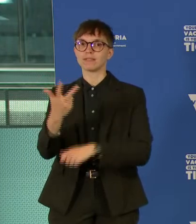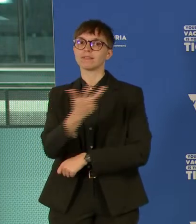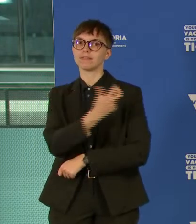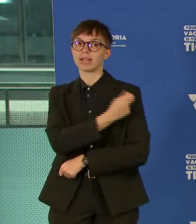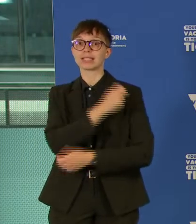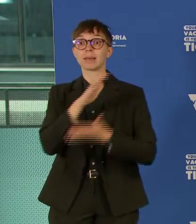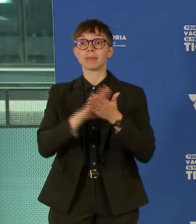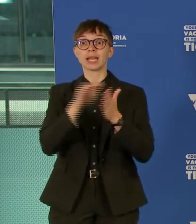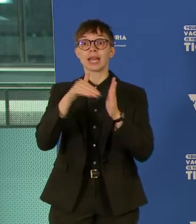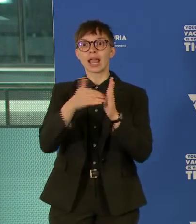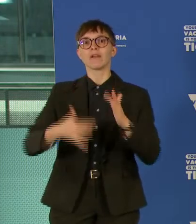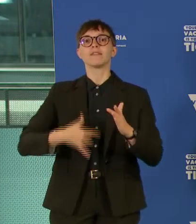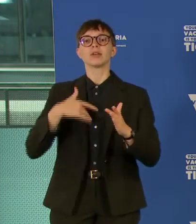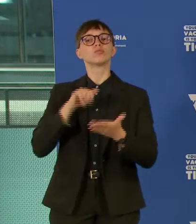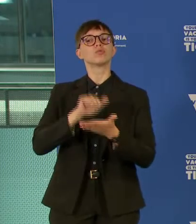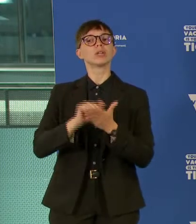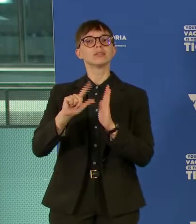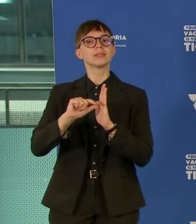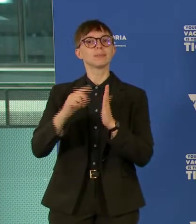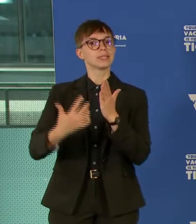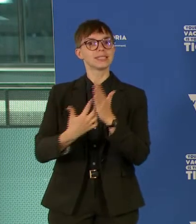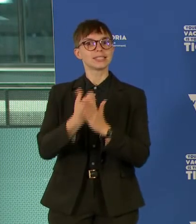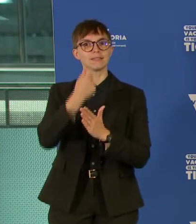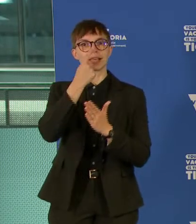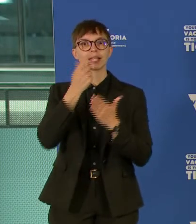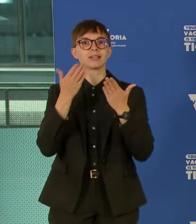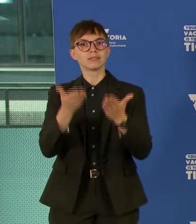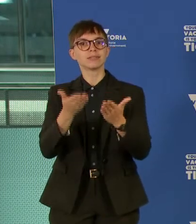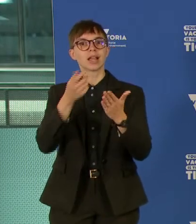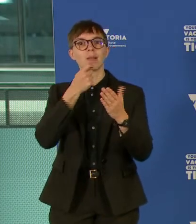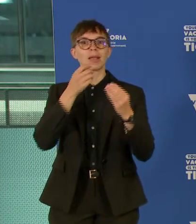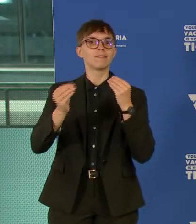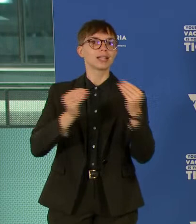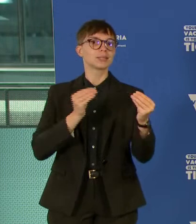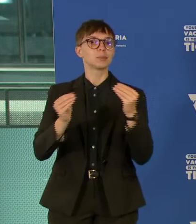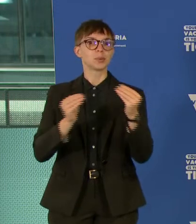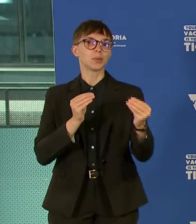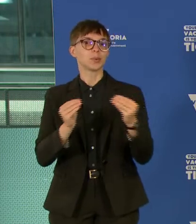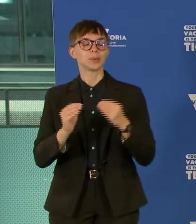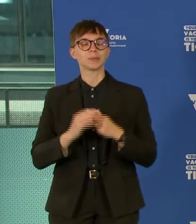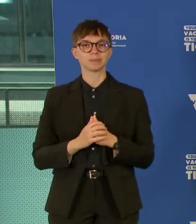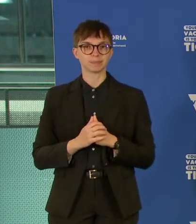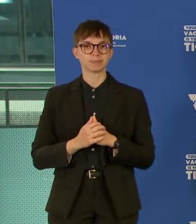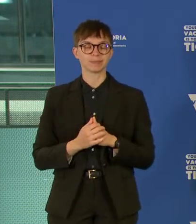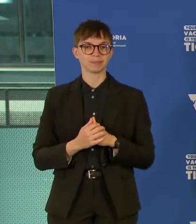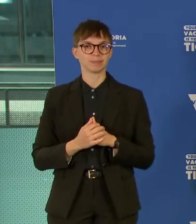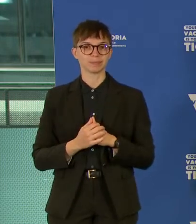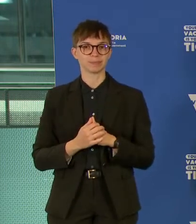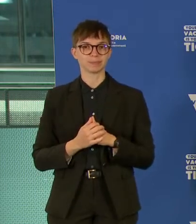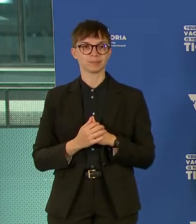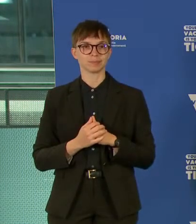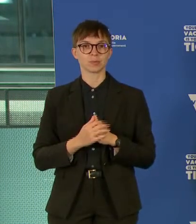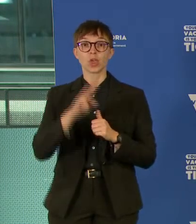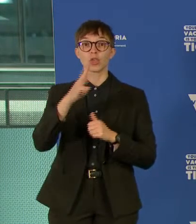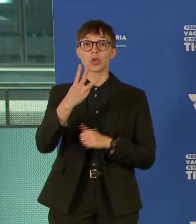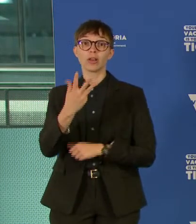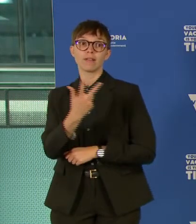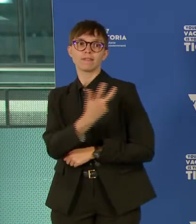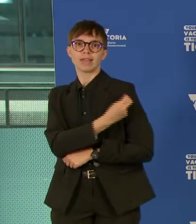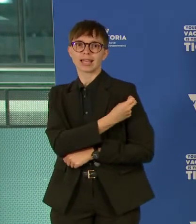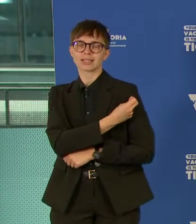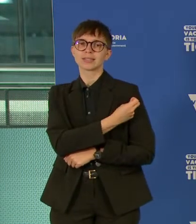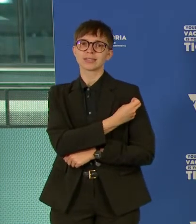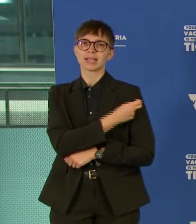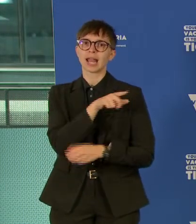but in particular the third doses that have been given through the course of this year at GPs, pharmacists and